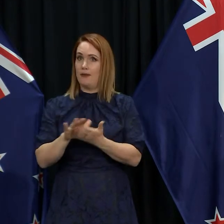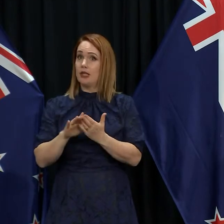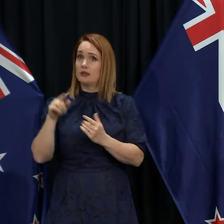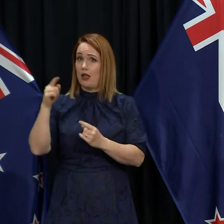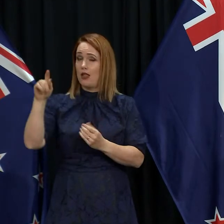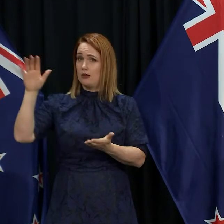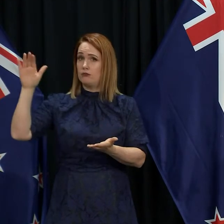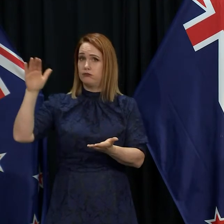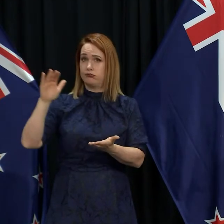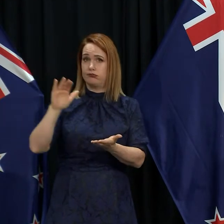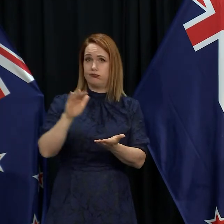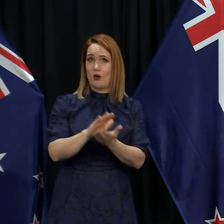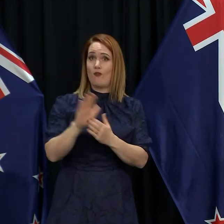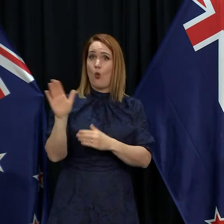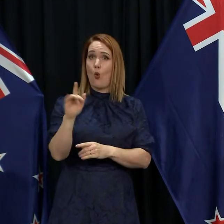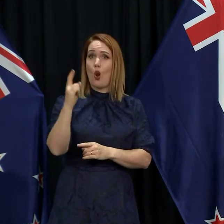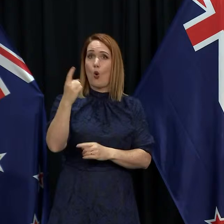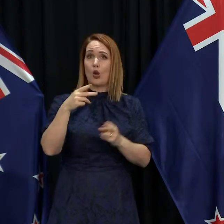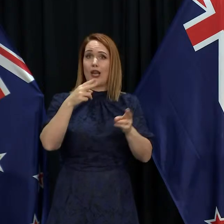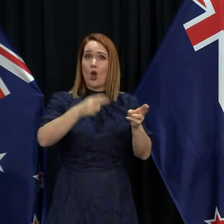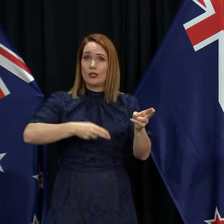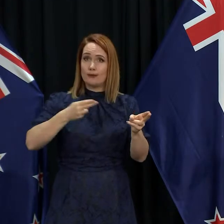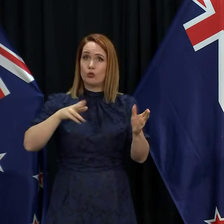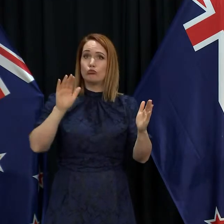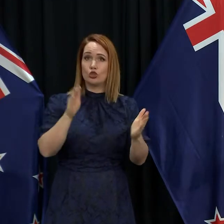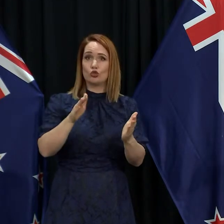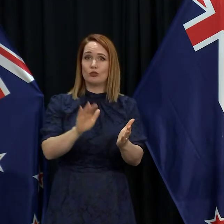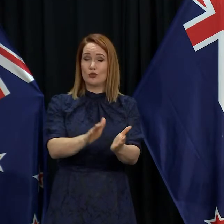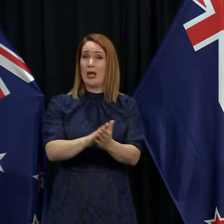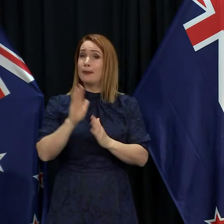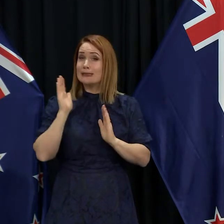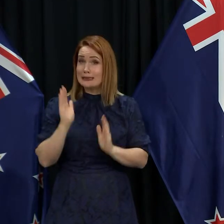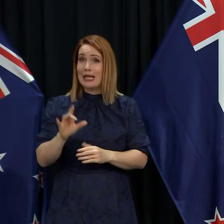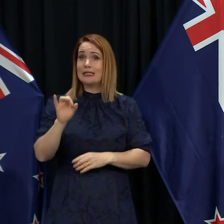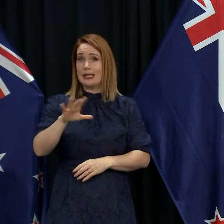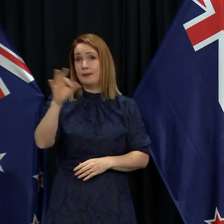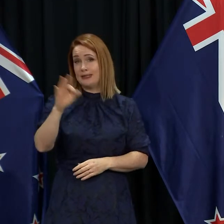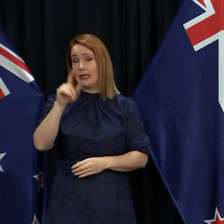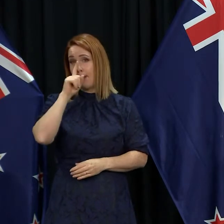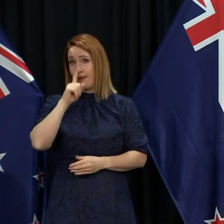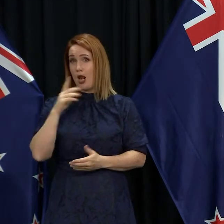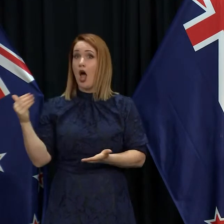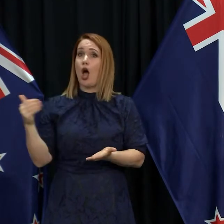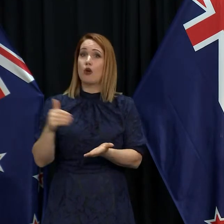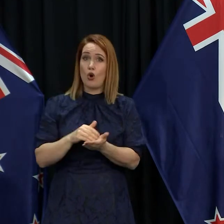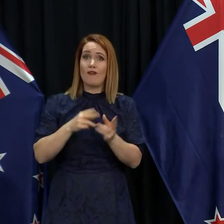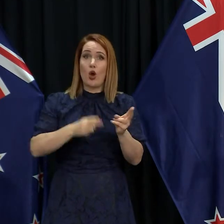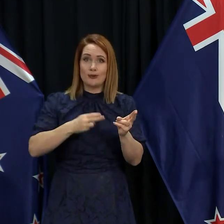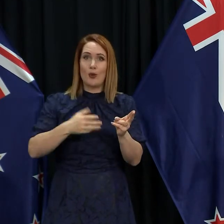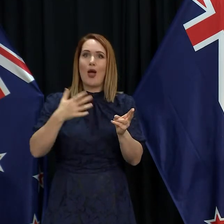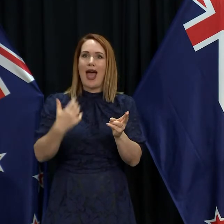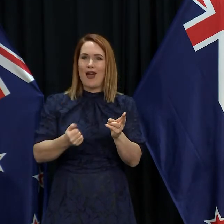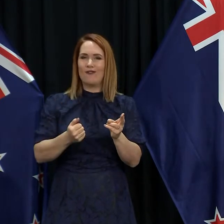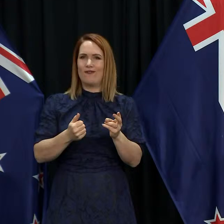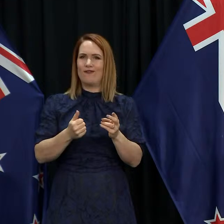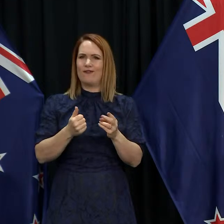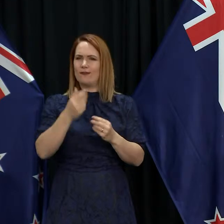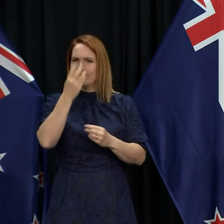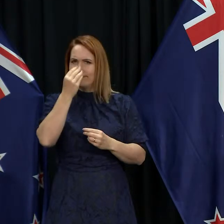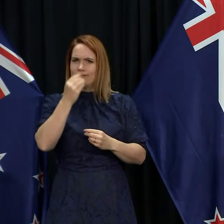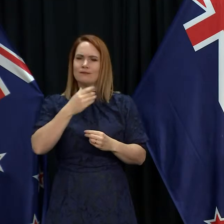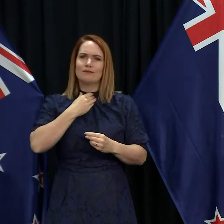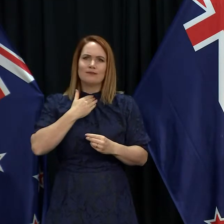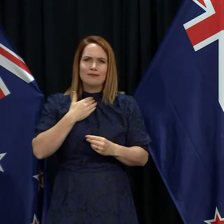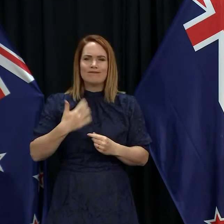across all those Auckland hospitals but there's still 10% of people turning up at hospital, either symptomatic or for another reason, who